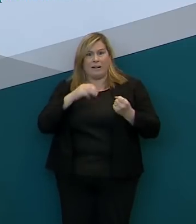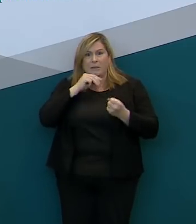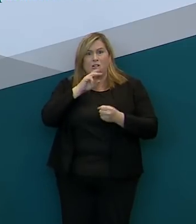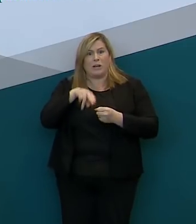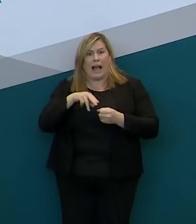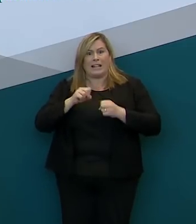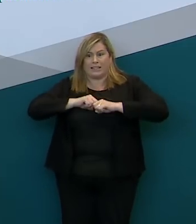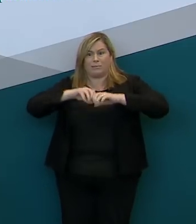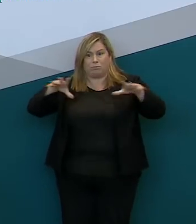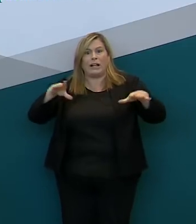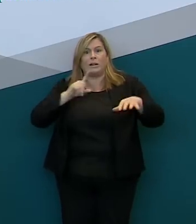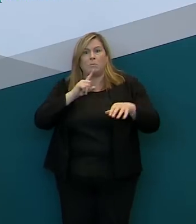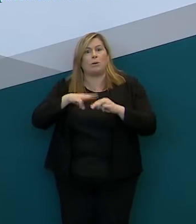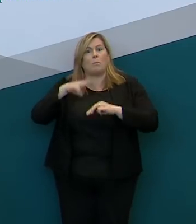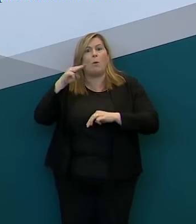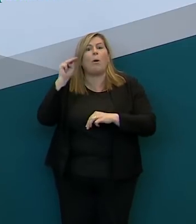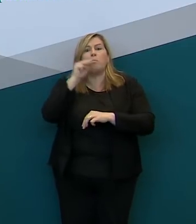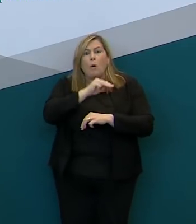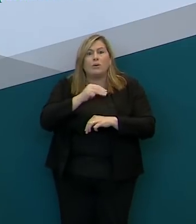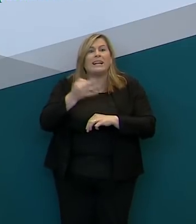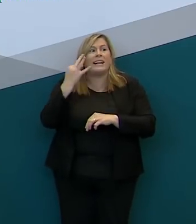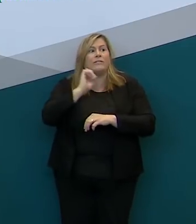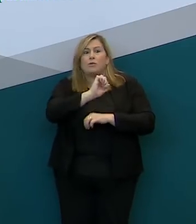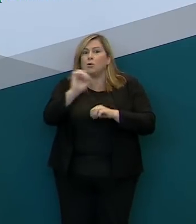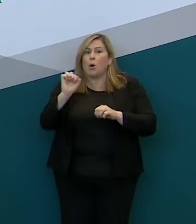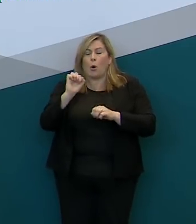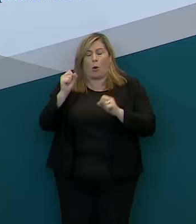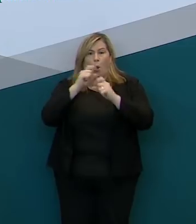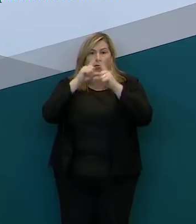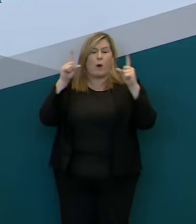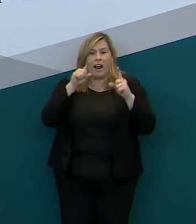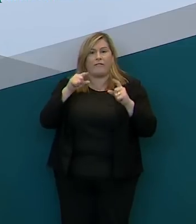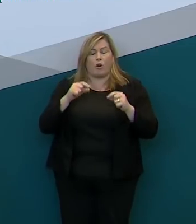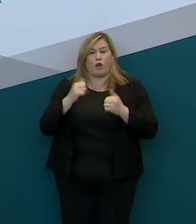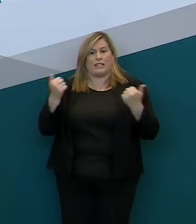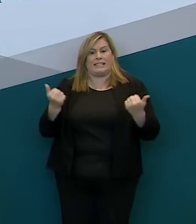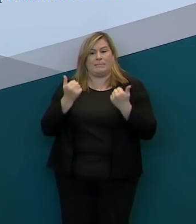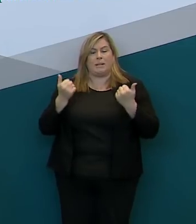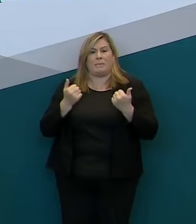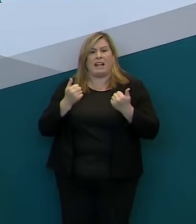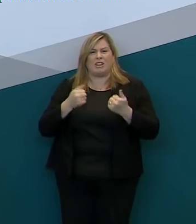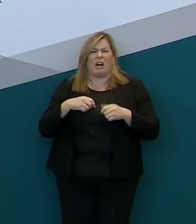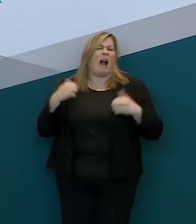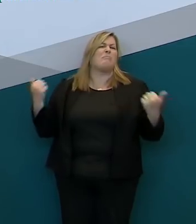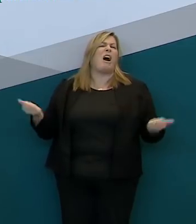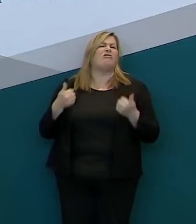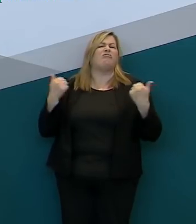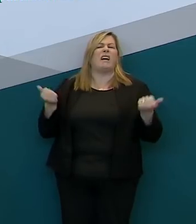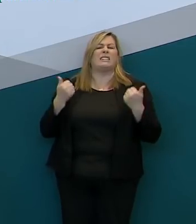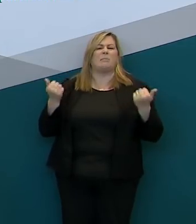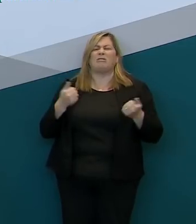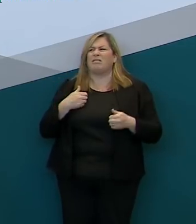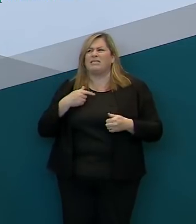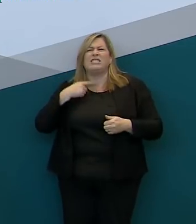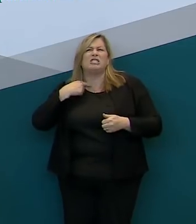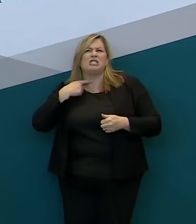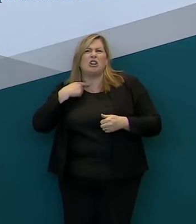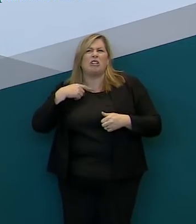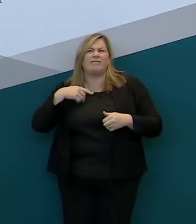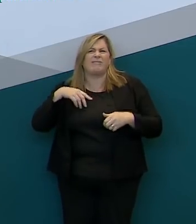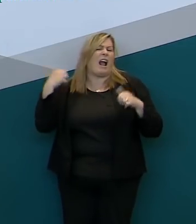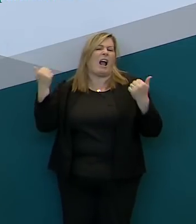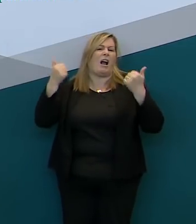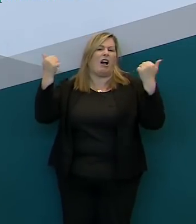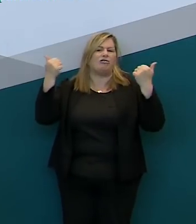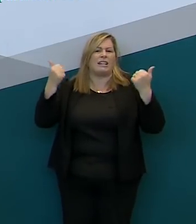more importantly, when you're aware of symptoms, for every day that you wait, that's a further day that you could be potentially infecting other people. So we